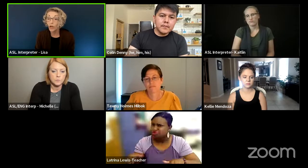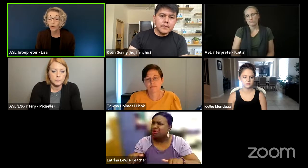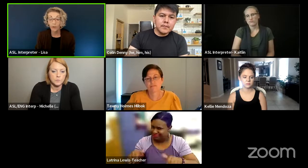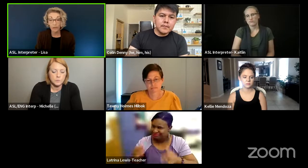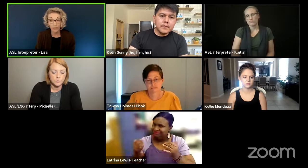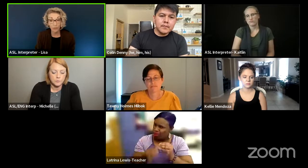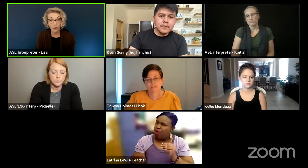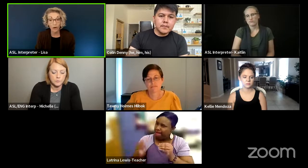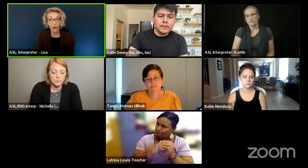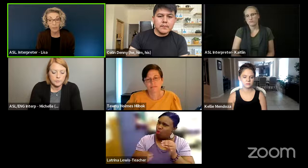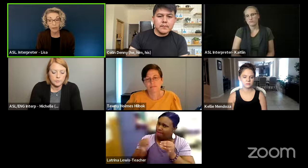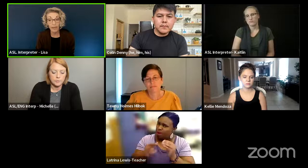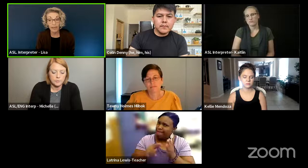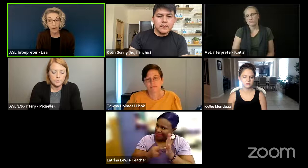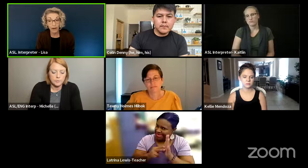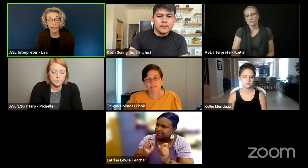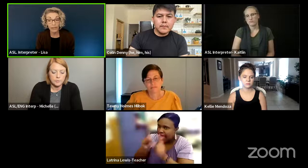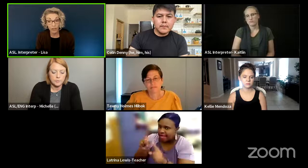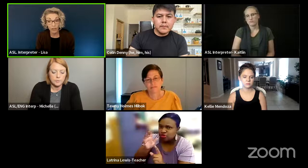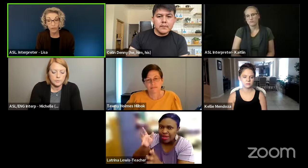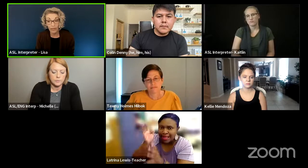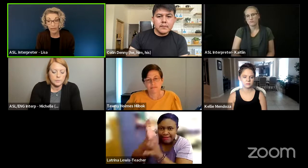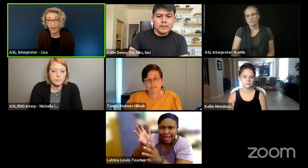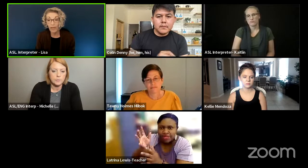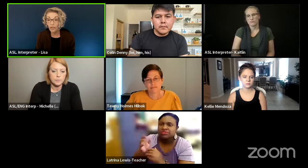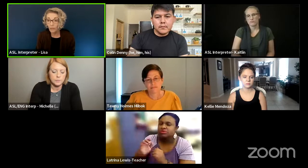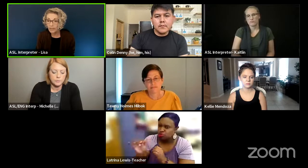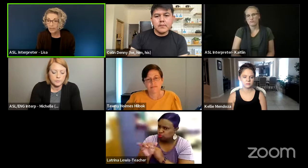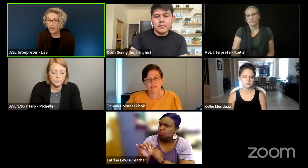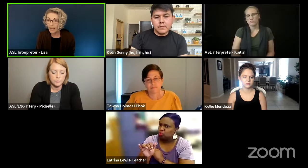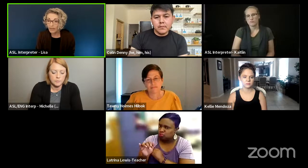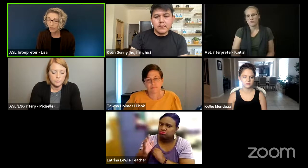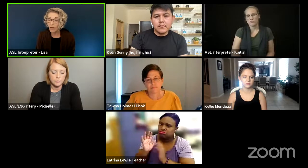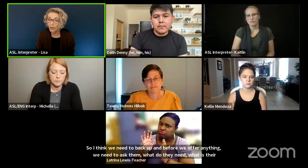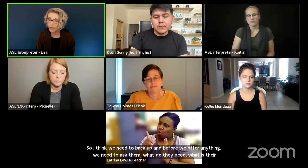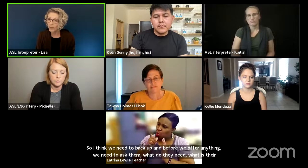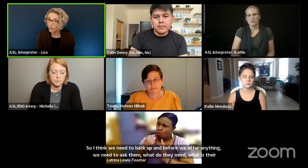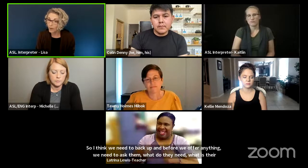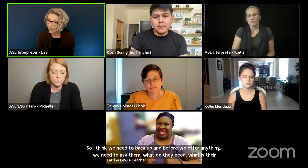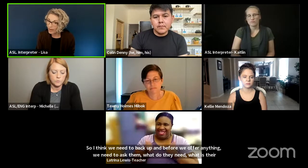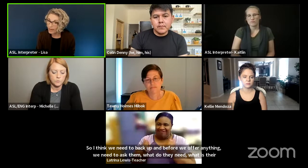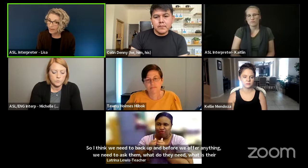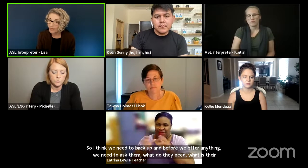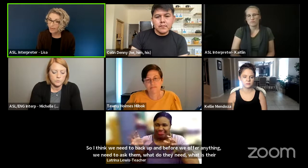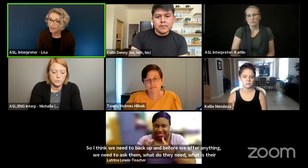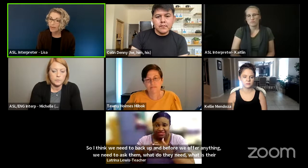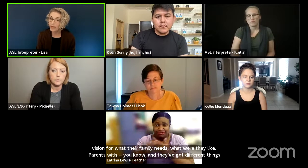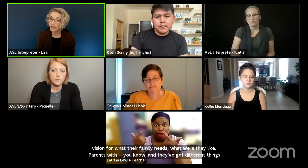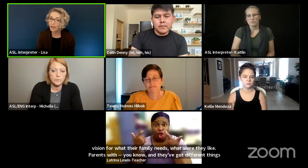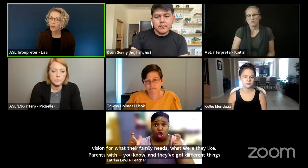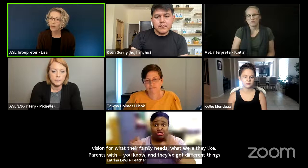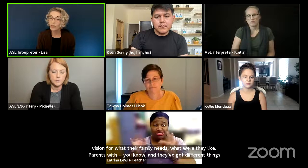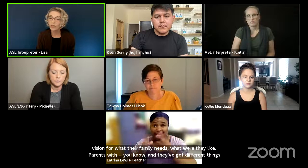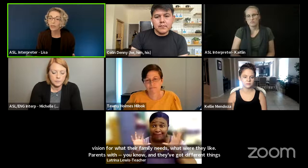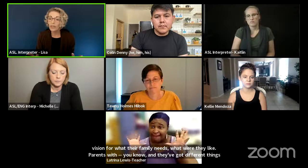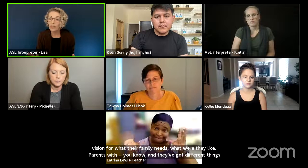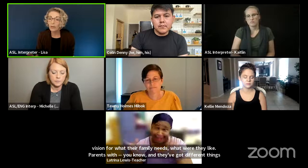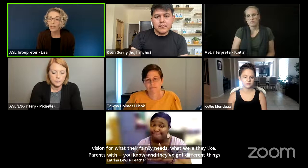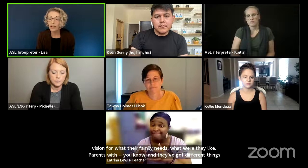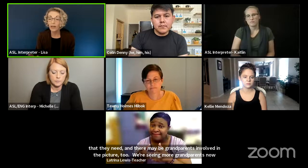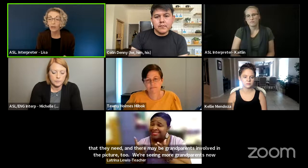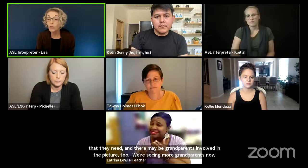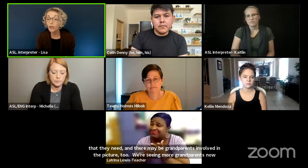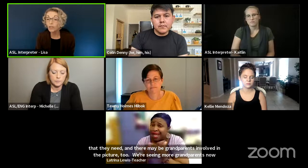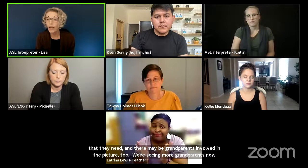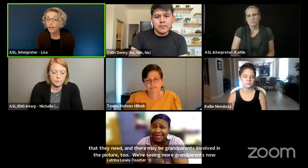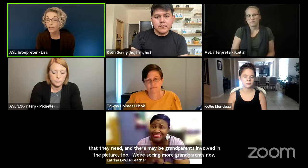too. We're seeing more grandparents now raising children. So we need to ask the grandparents what they need. So it's really